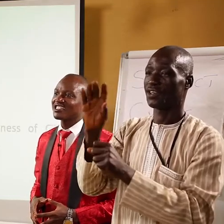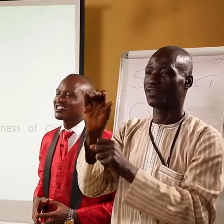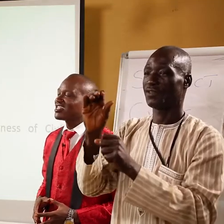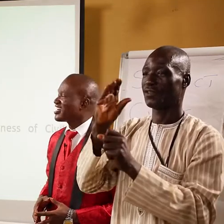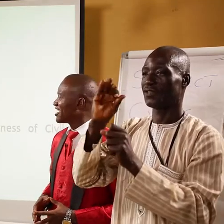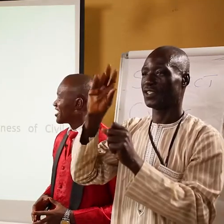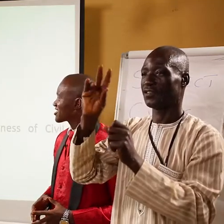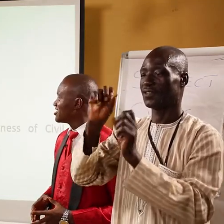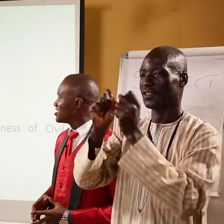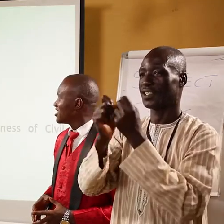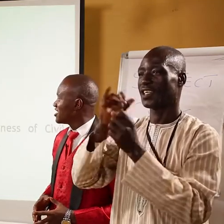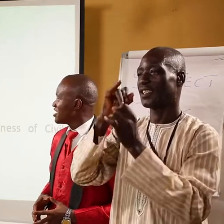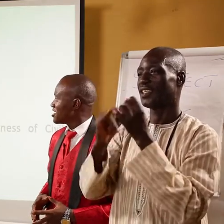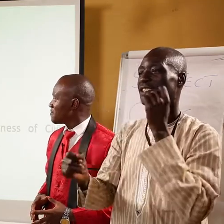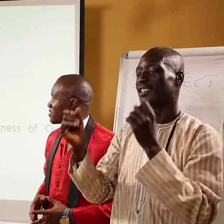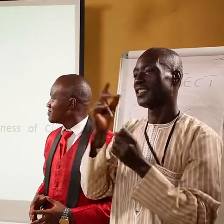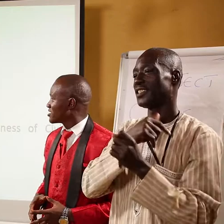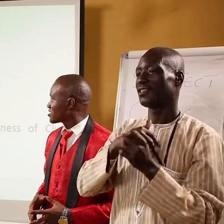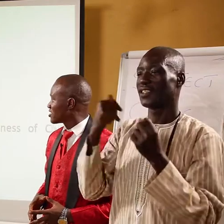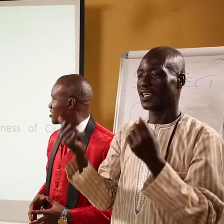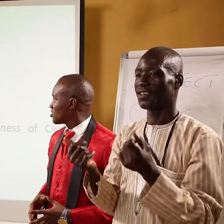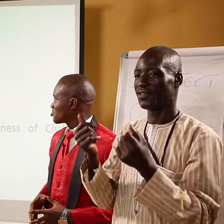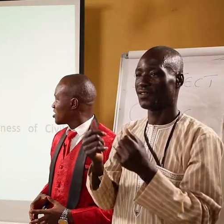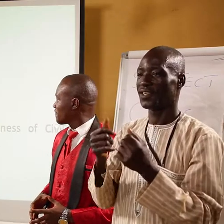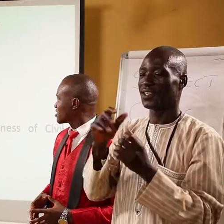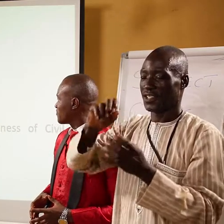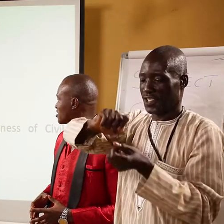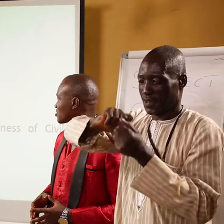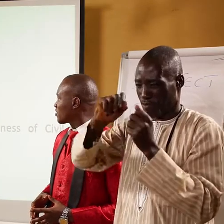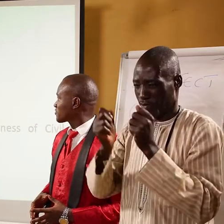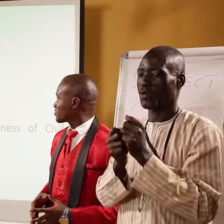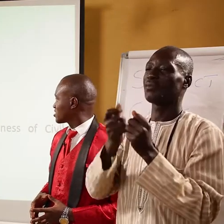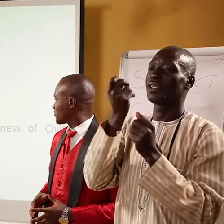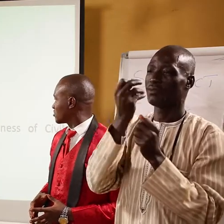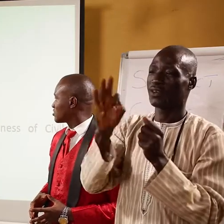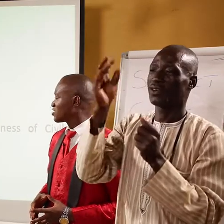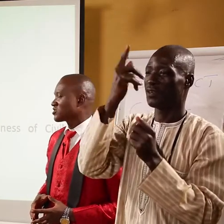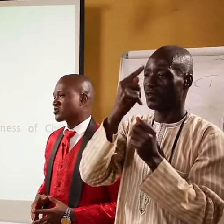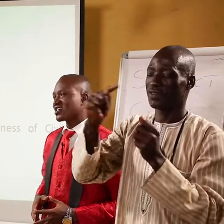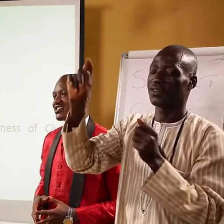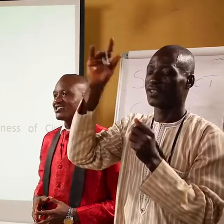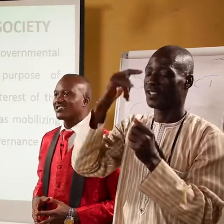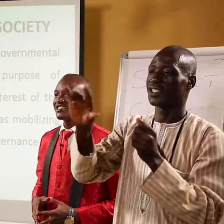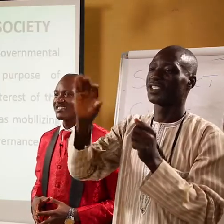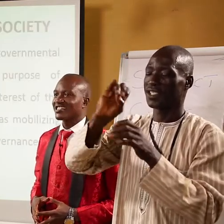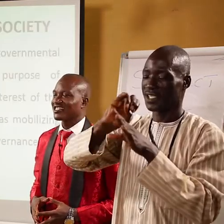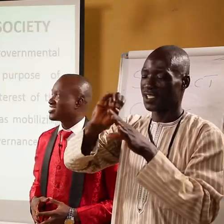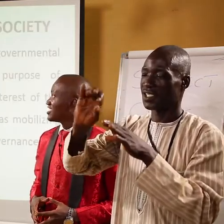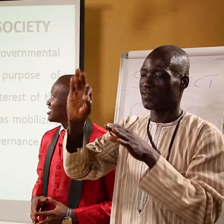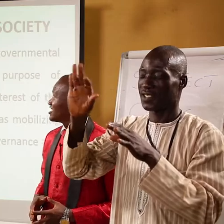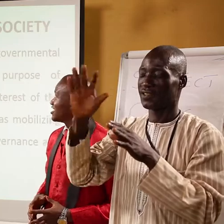society. And lastly, impediments to the effectiveness of civil society.